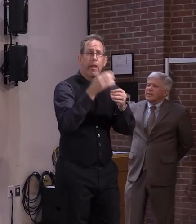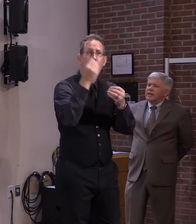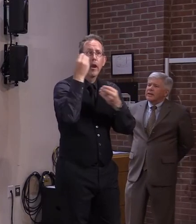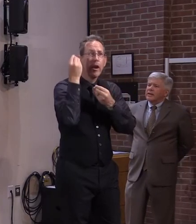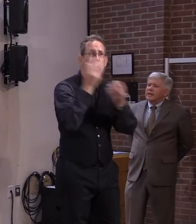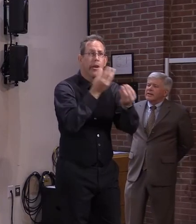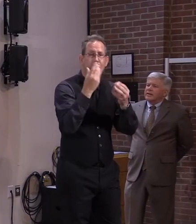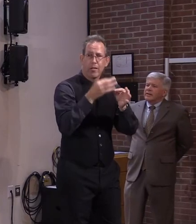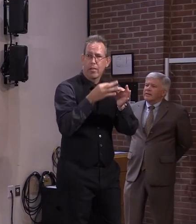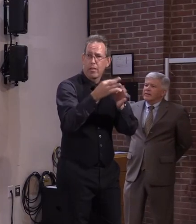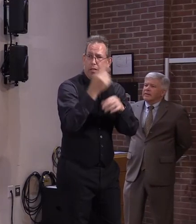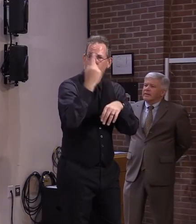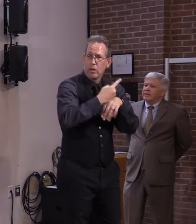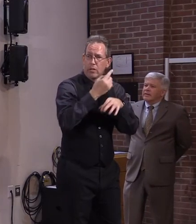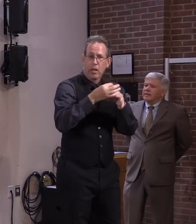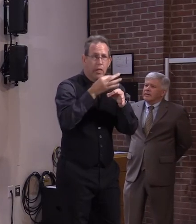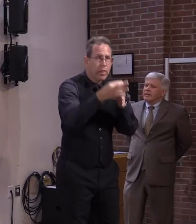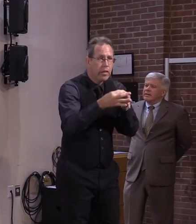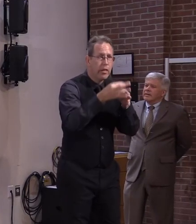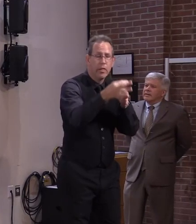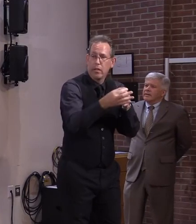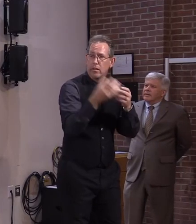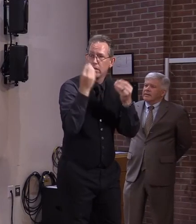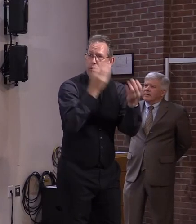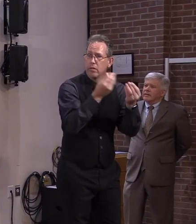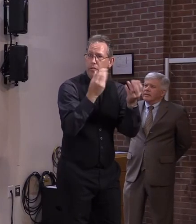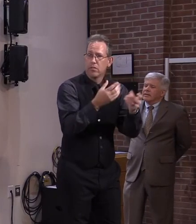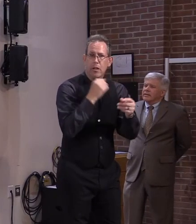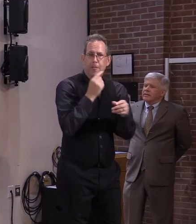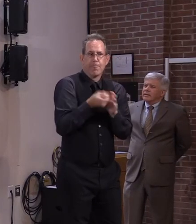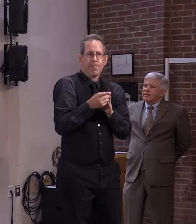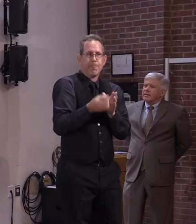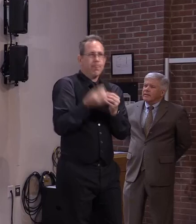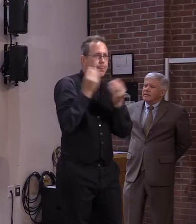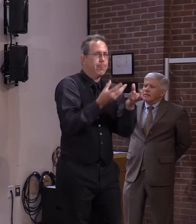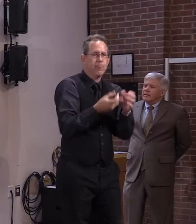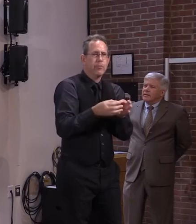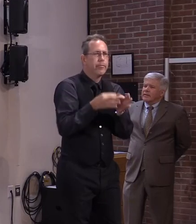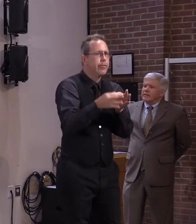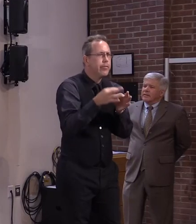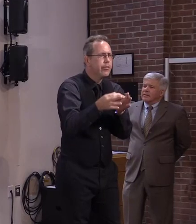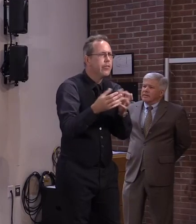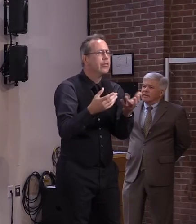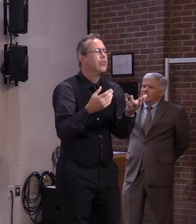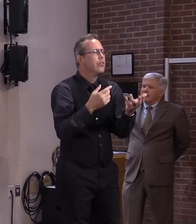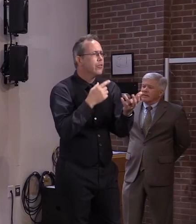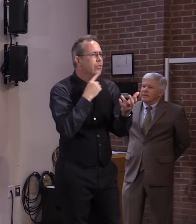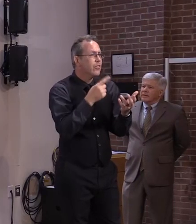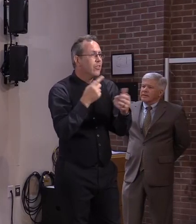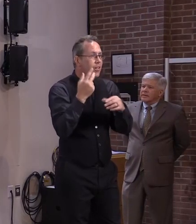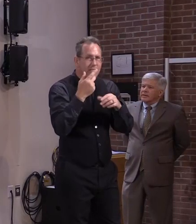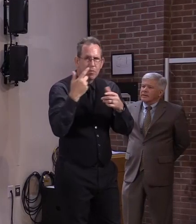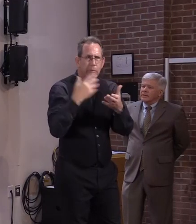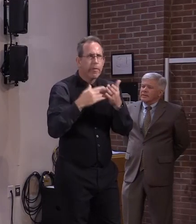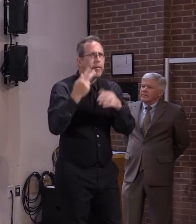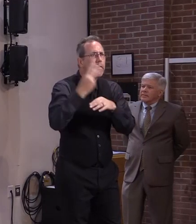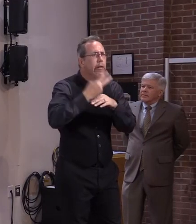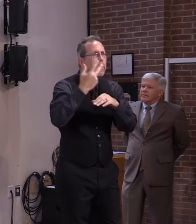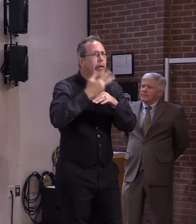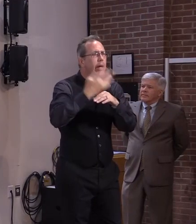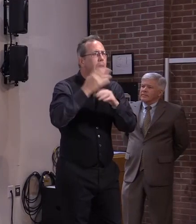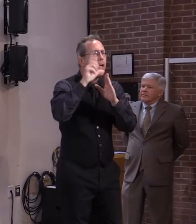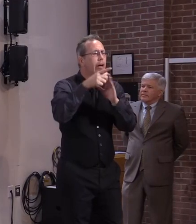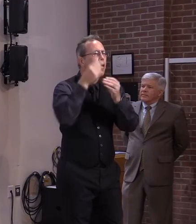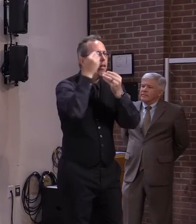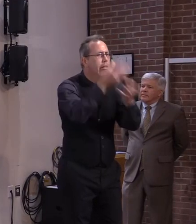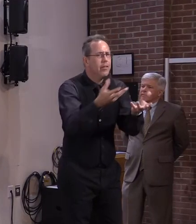So we'll, rather than several days late, we'll just get data that's a day late. Right, exactly. So, right. So as a result of the fix, you